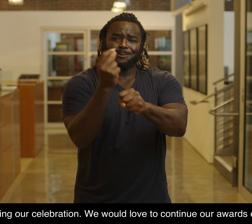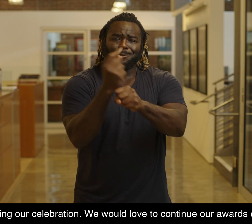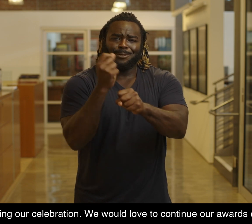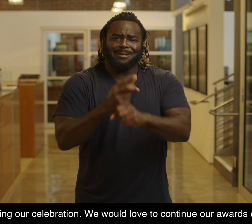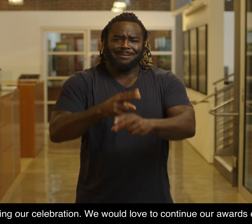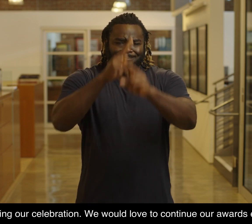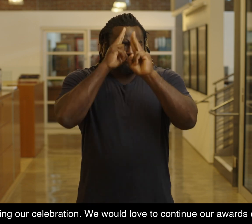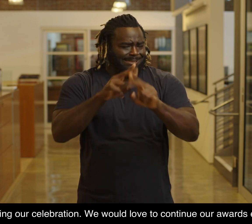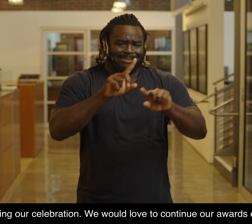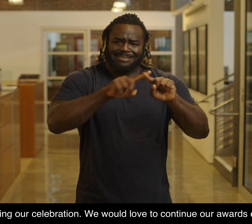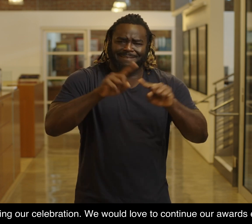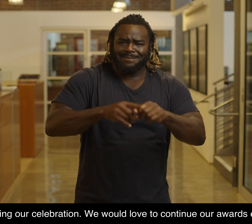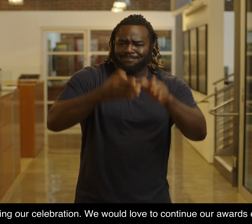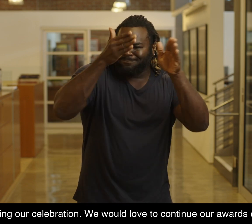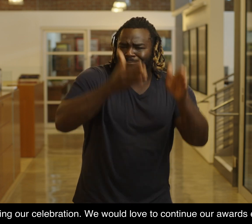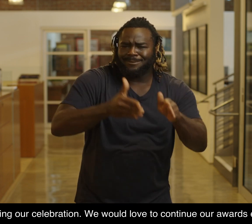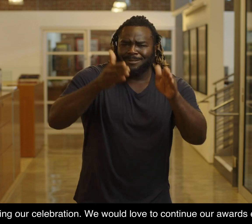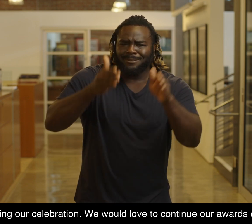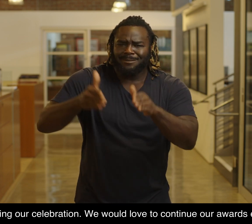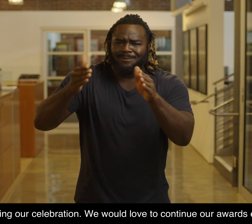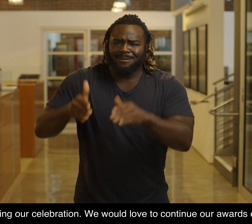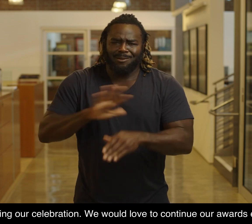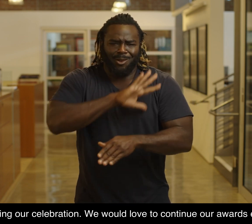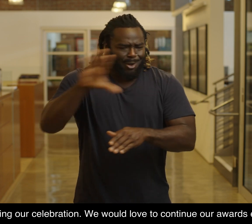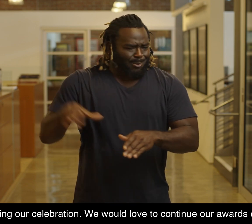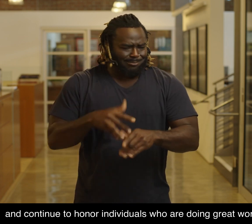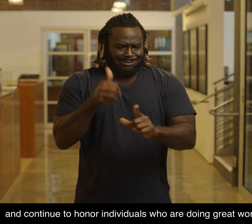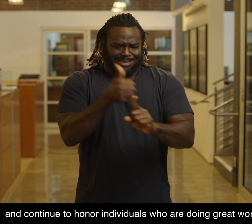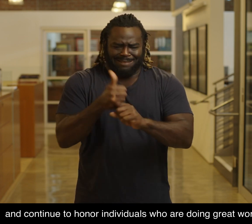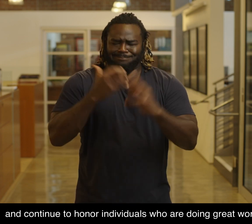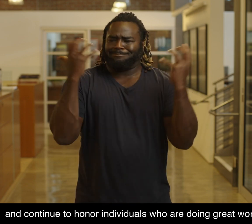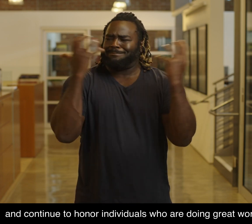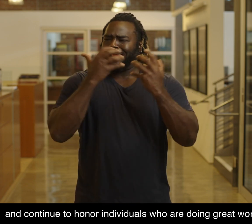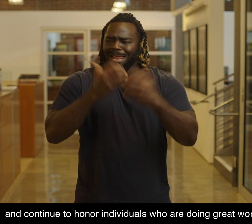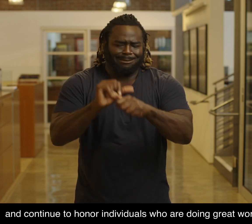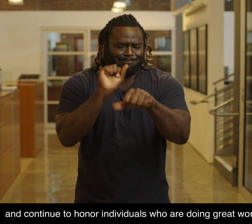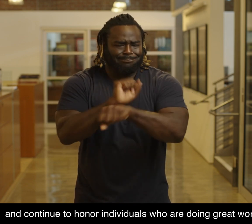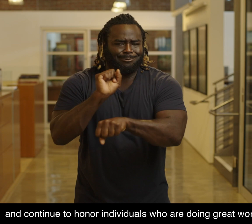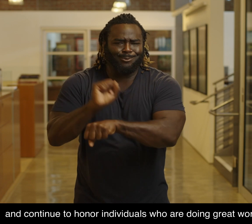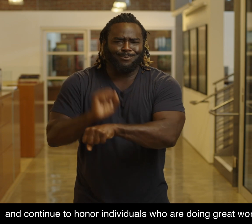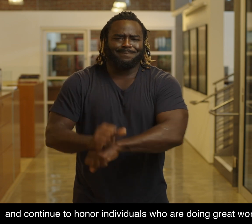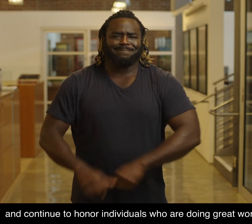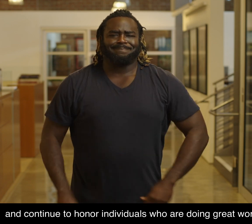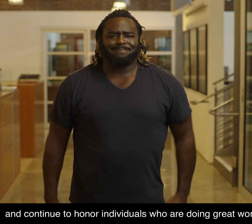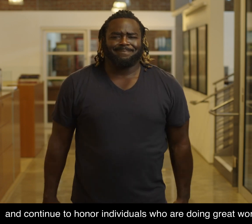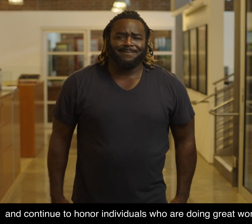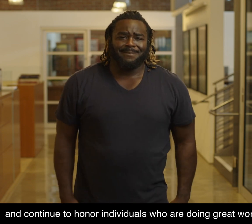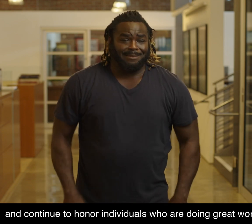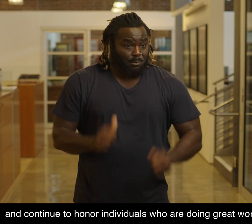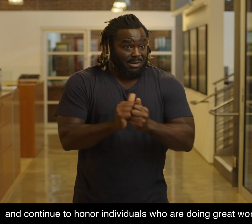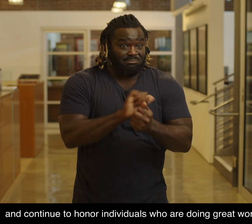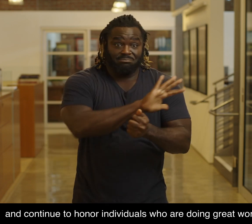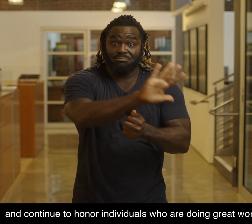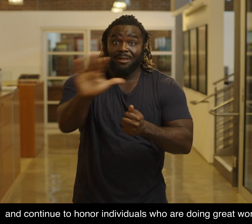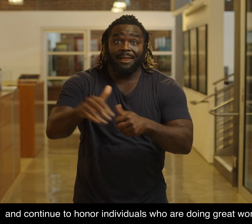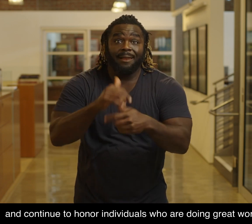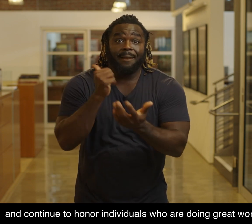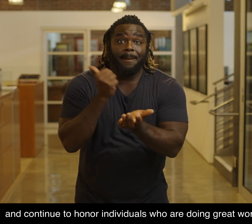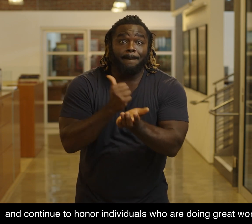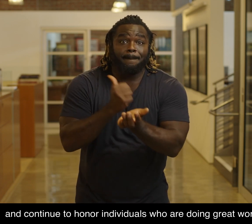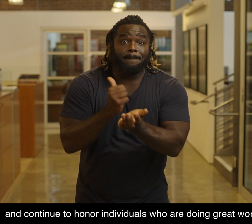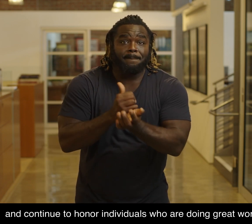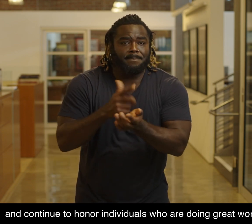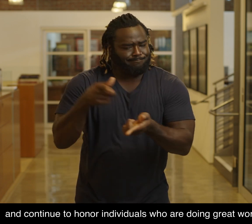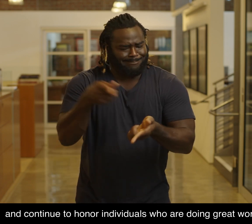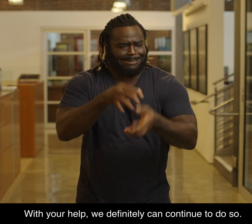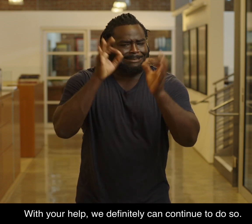We would love to continue our awards every year and continue to honor individuals who are doing